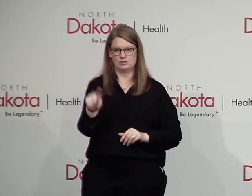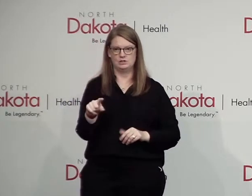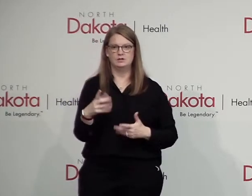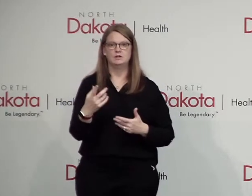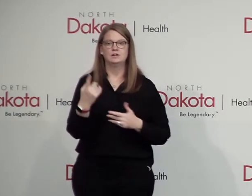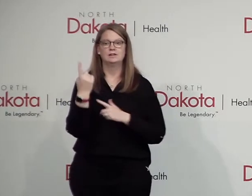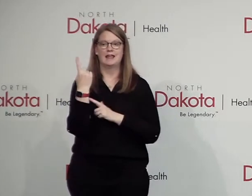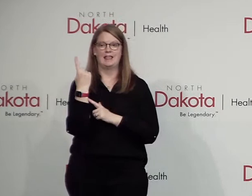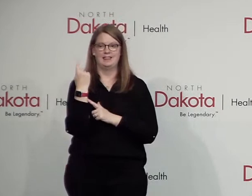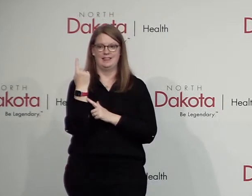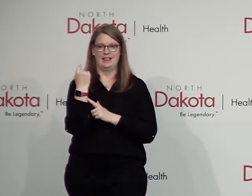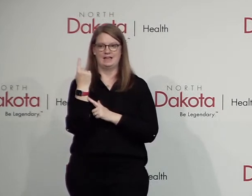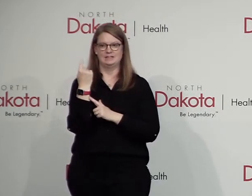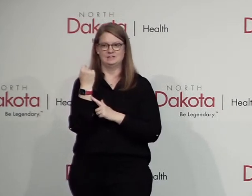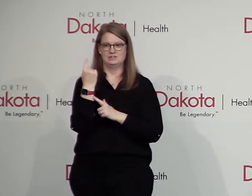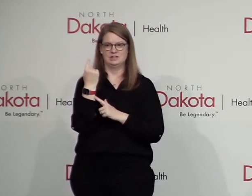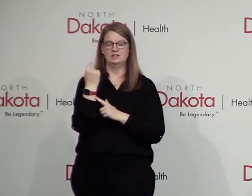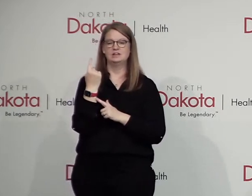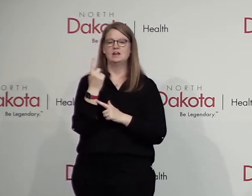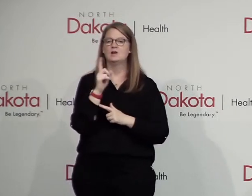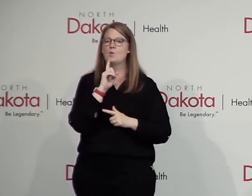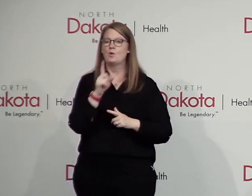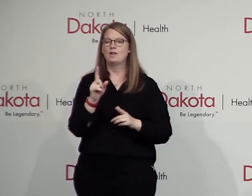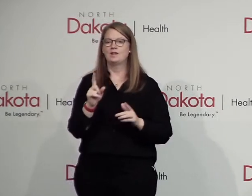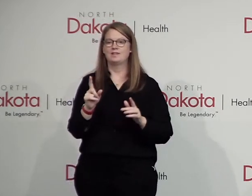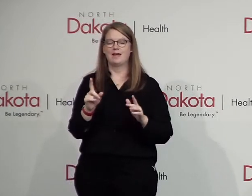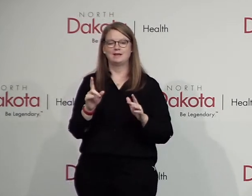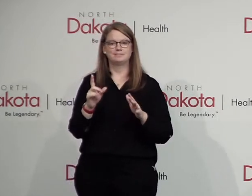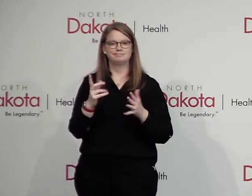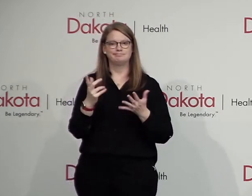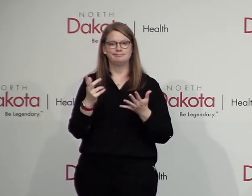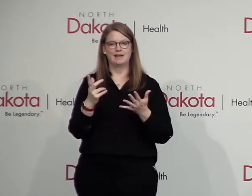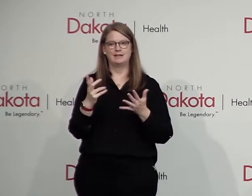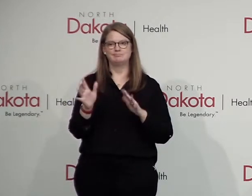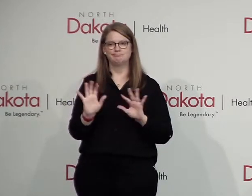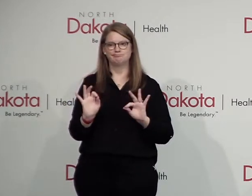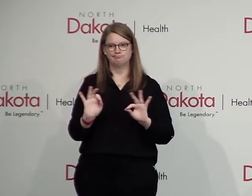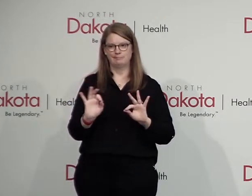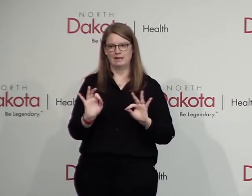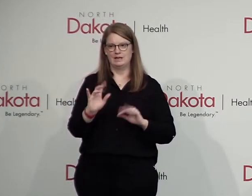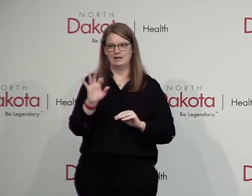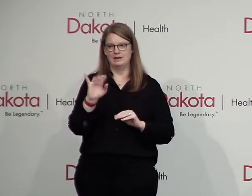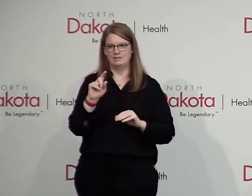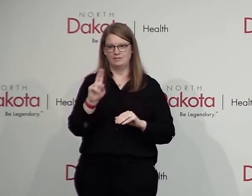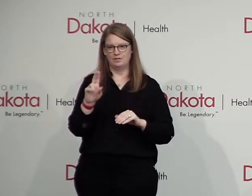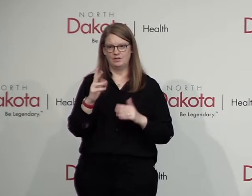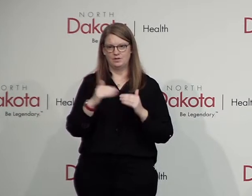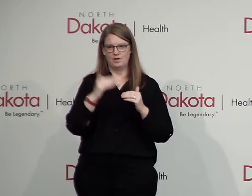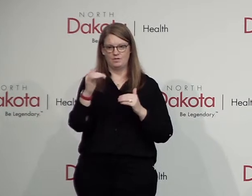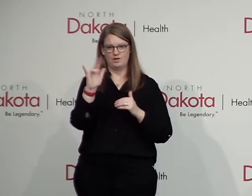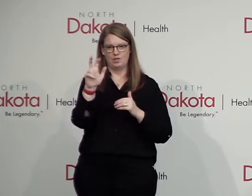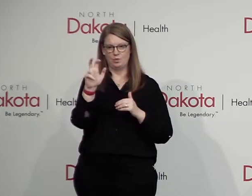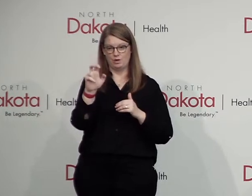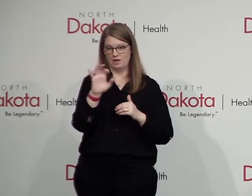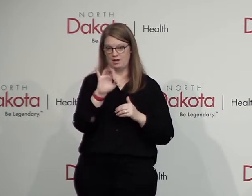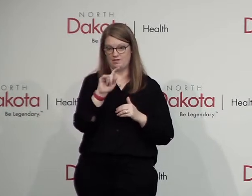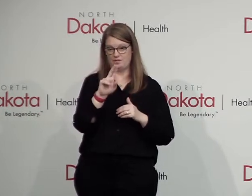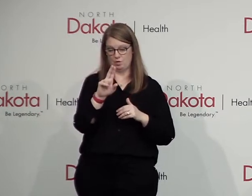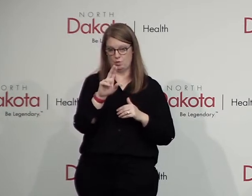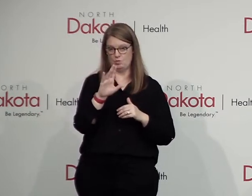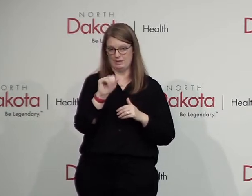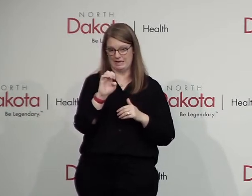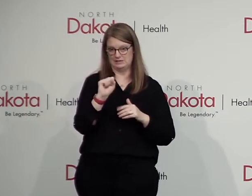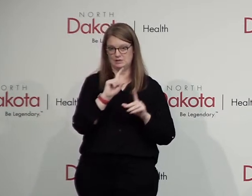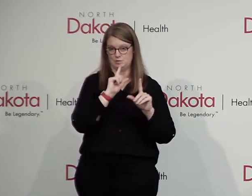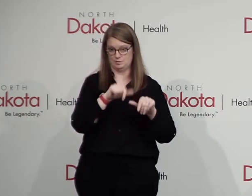said, last year we had a very mild flu season, under 300 influenza cases reported to the North Dakota